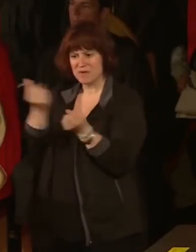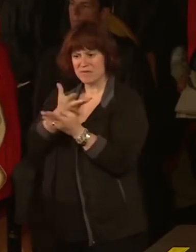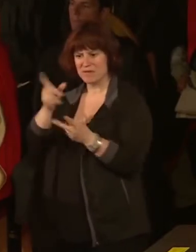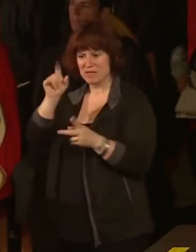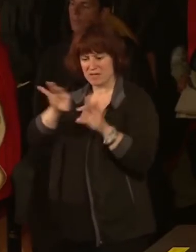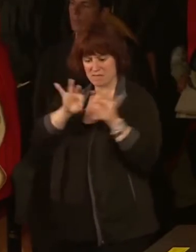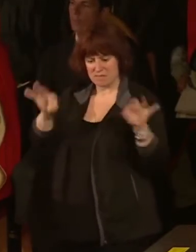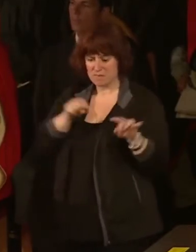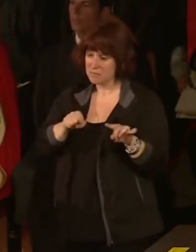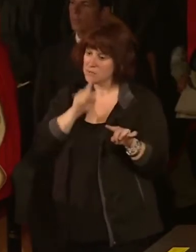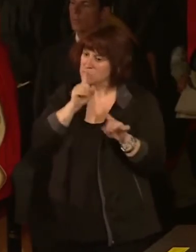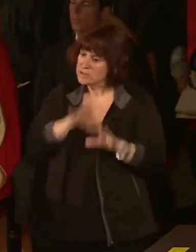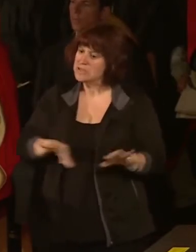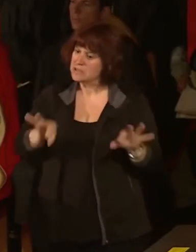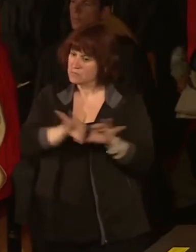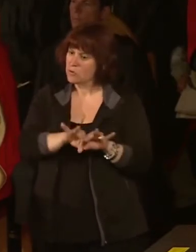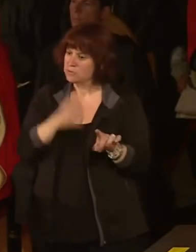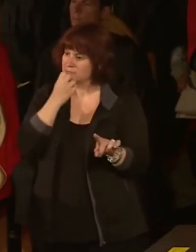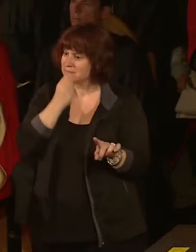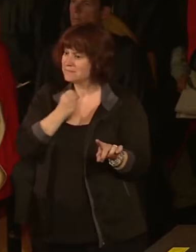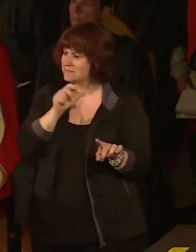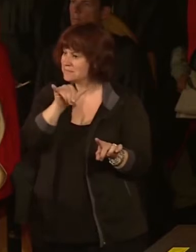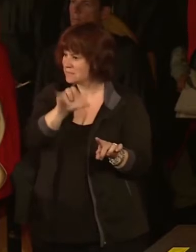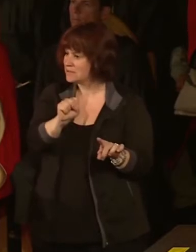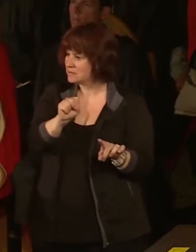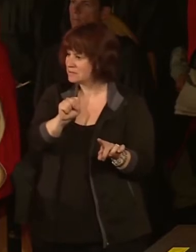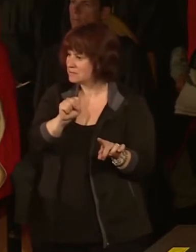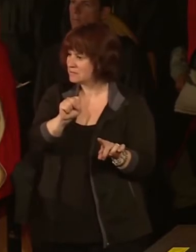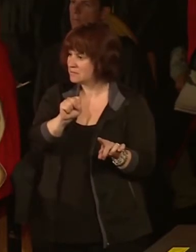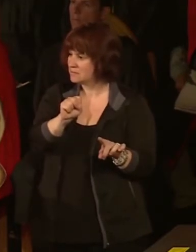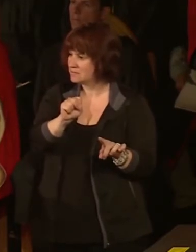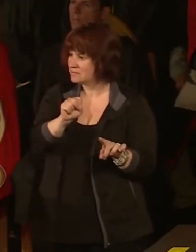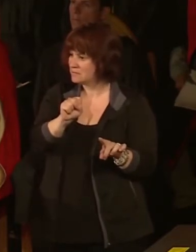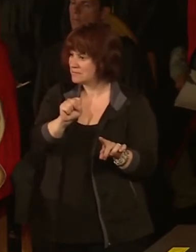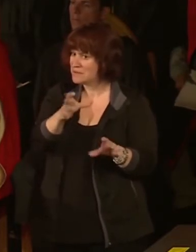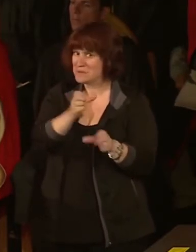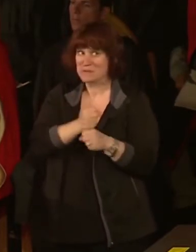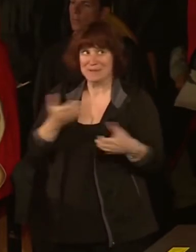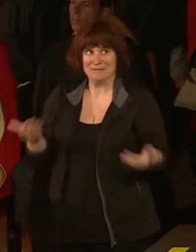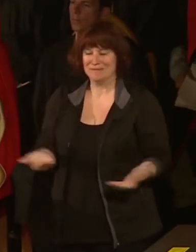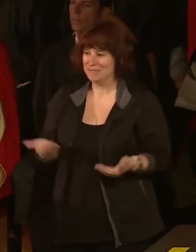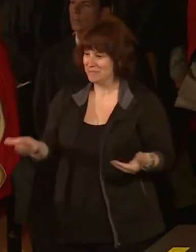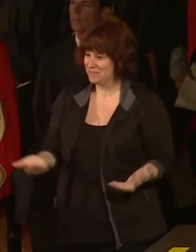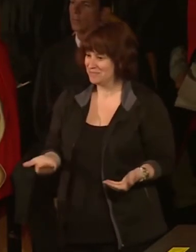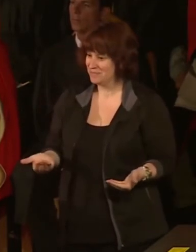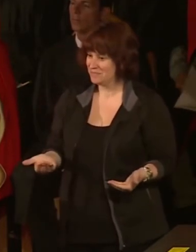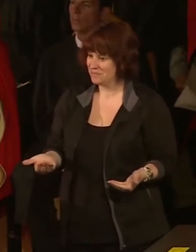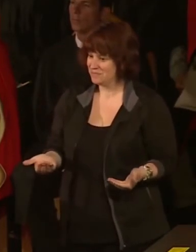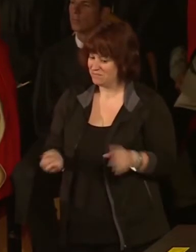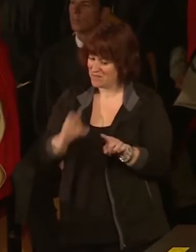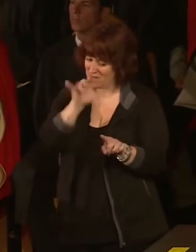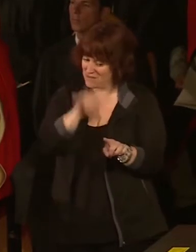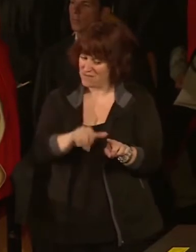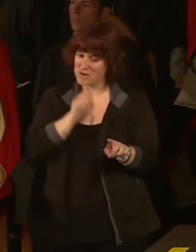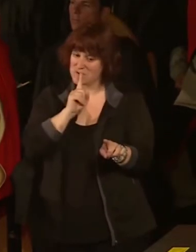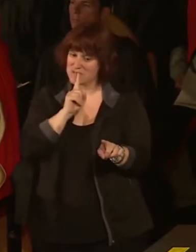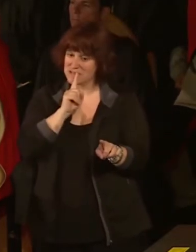you've received today, that you've received in Memorial Hall as a ticket,